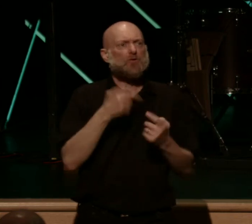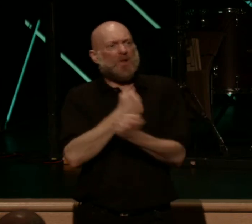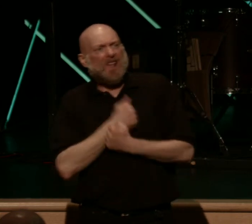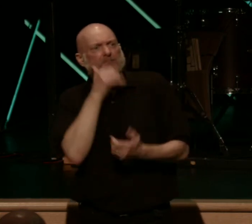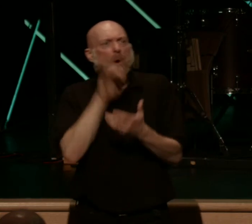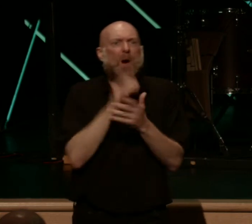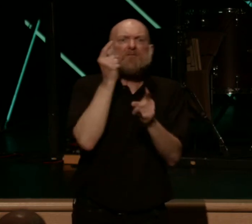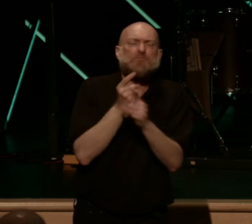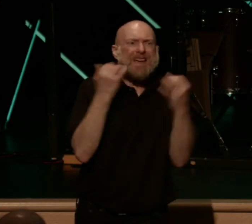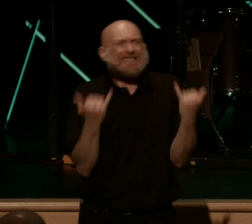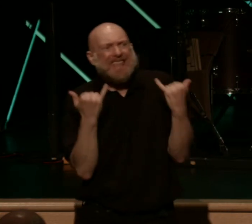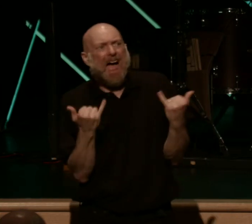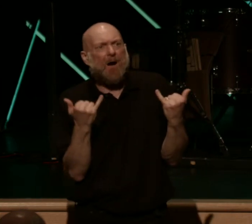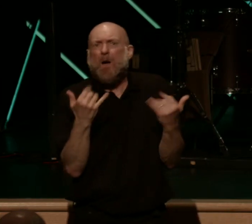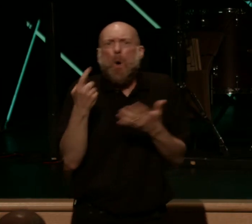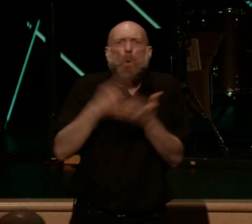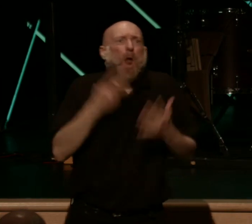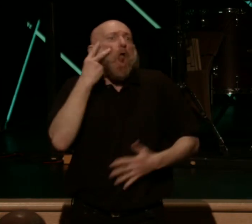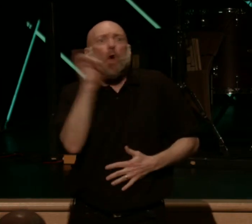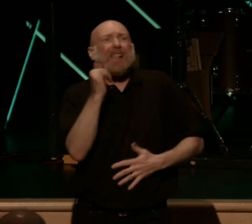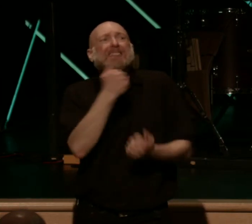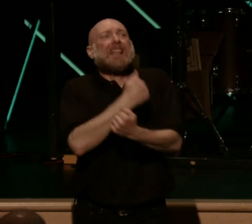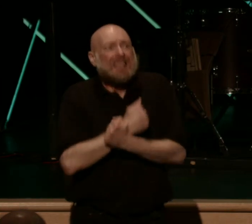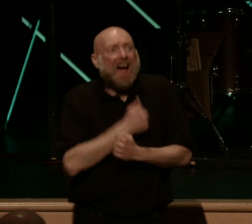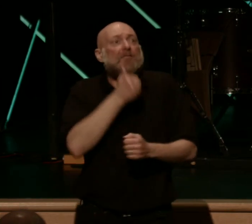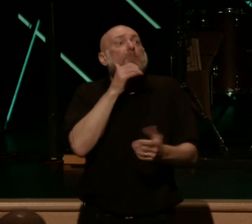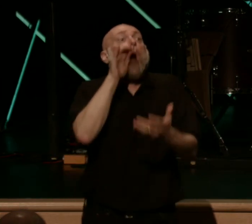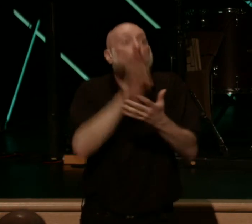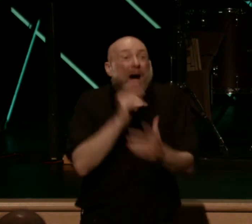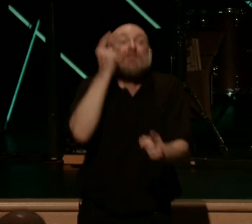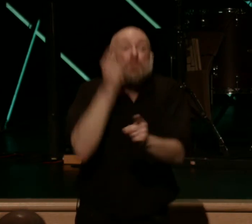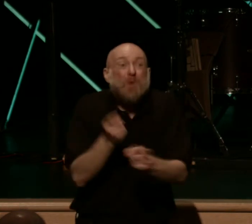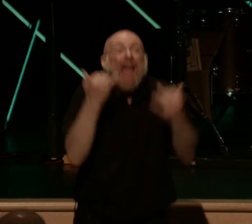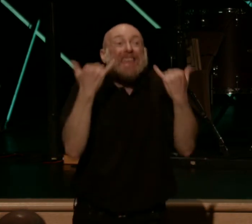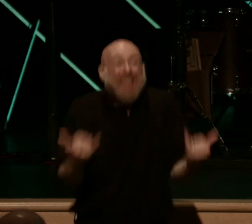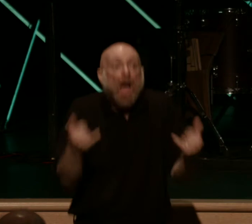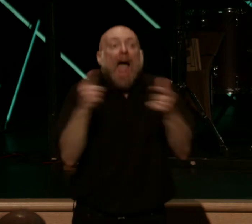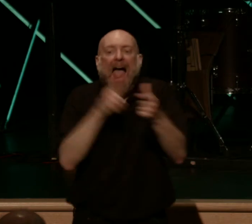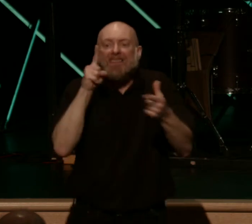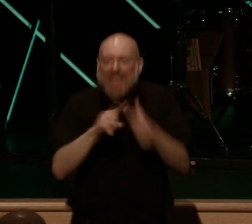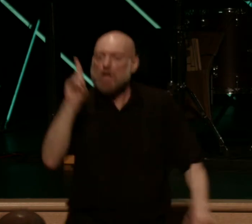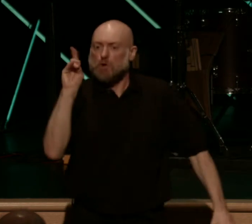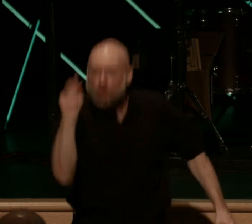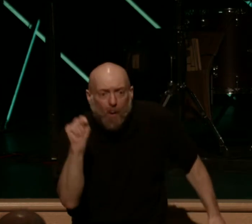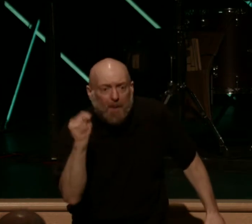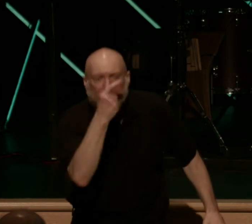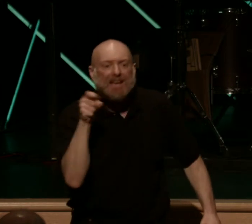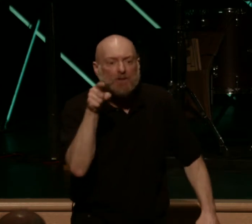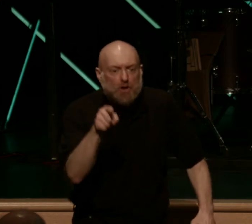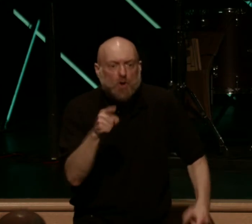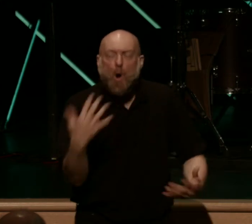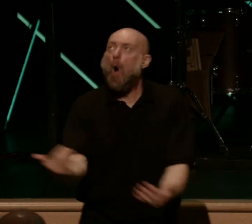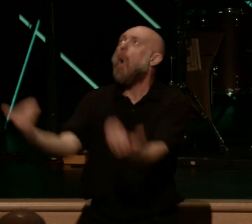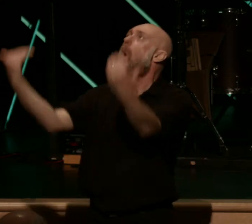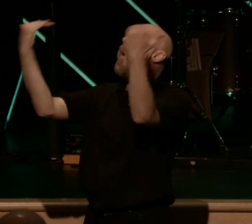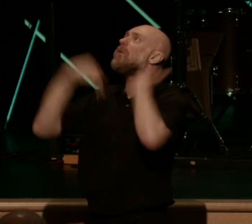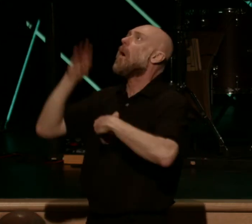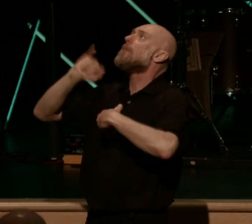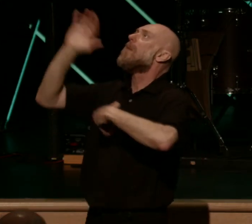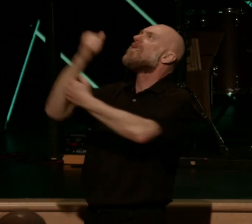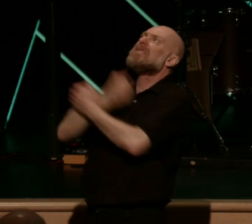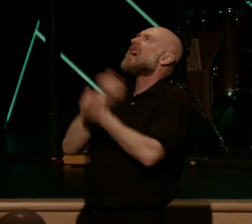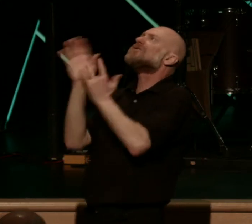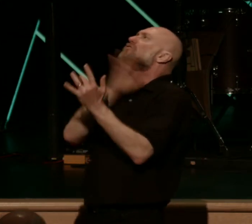my wife right now? And what does it look like to love my wife right now? And then do it because you are overwhelmed by the love of